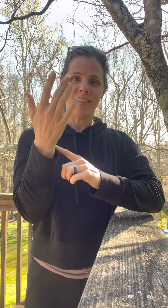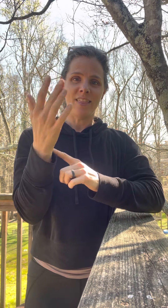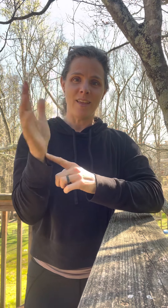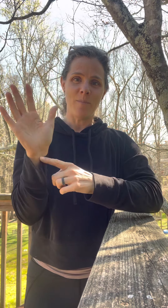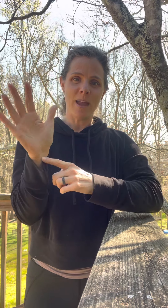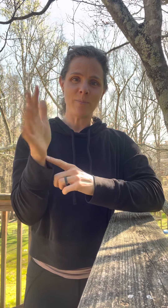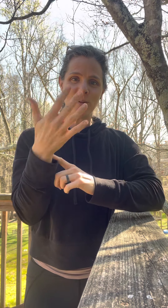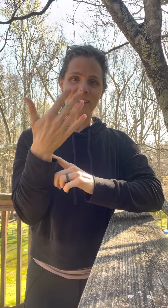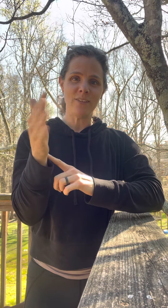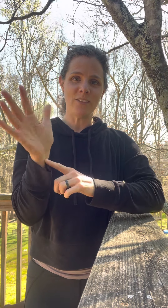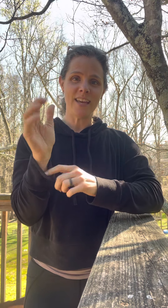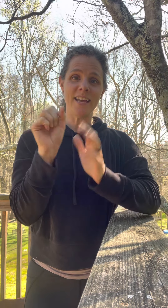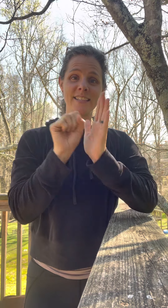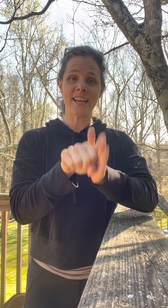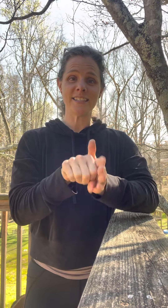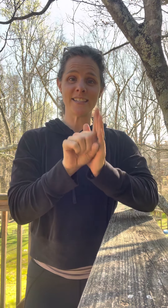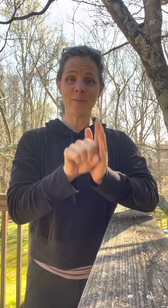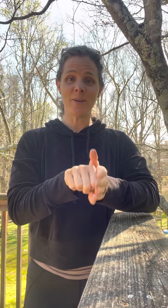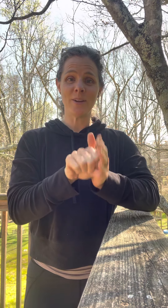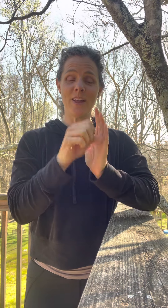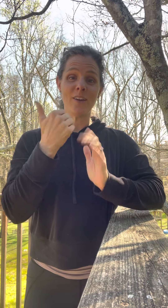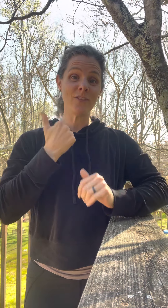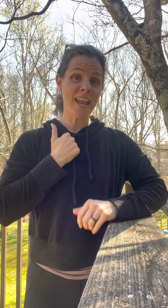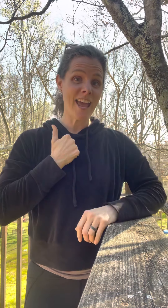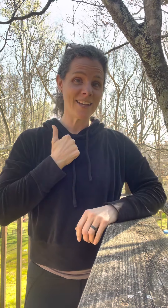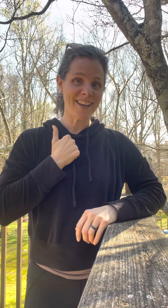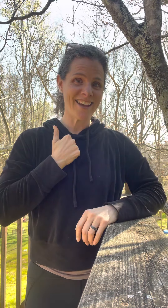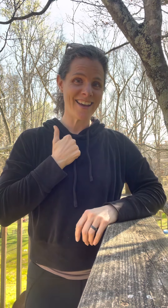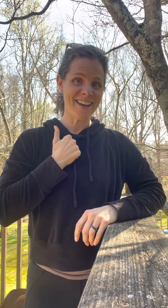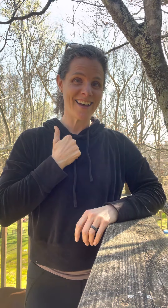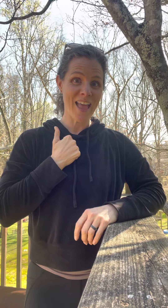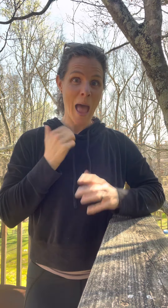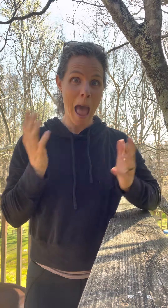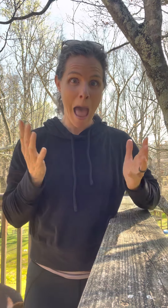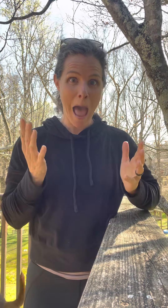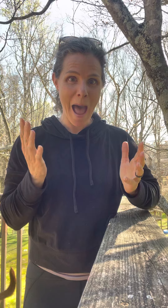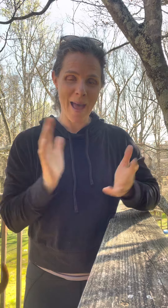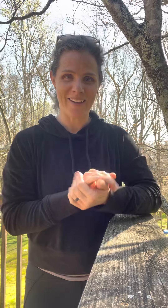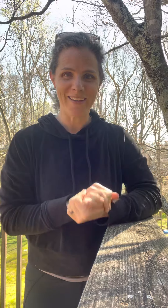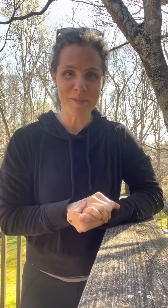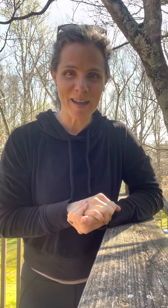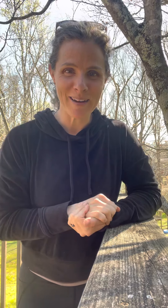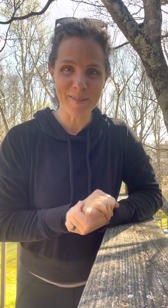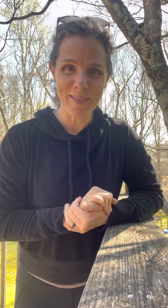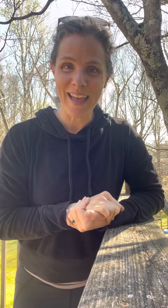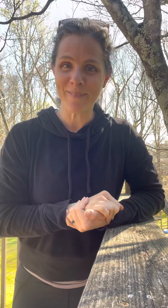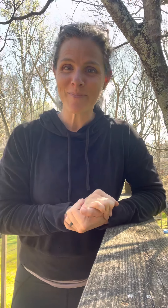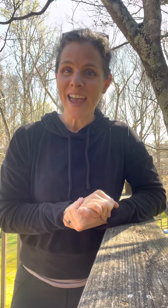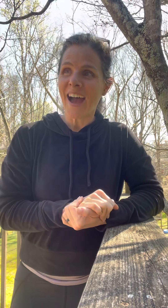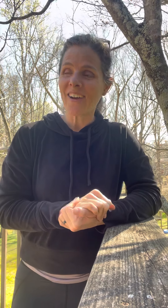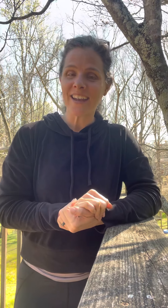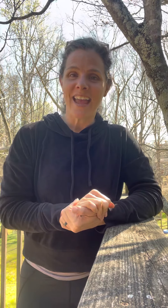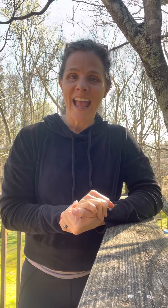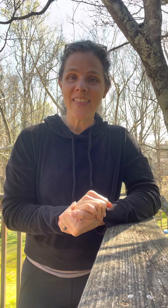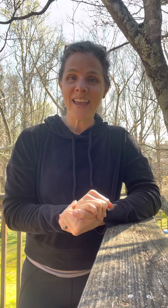The maple leaf is the symbol of Canada. Okay. We made it all the way through that. All right. And then